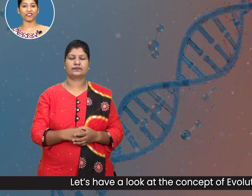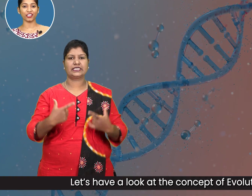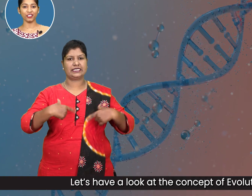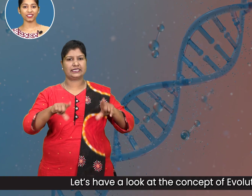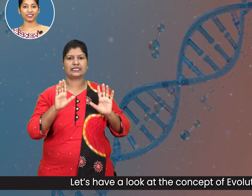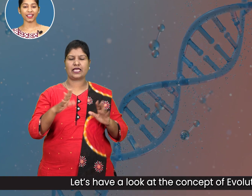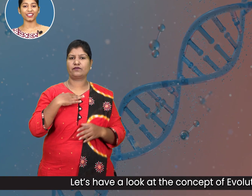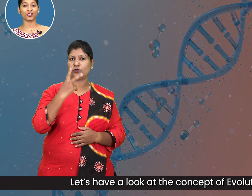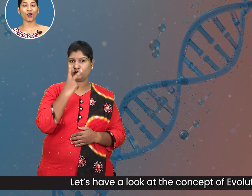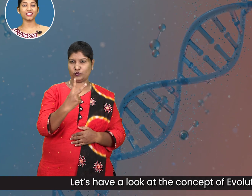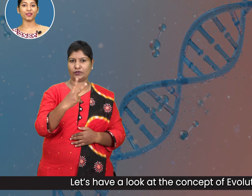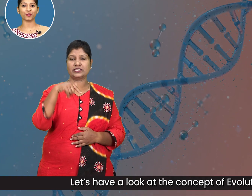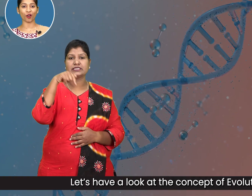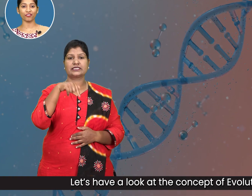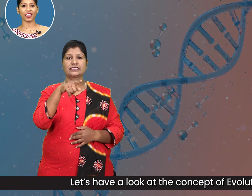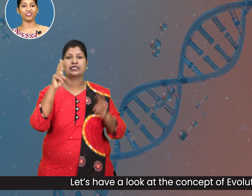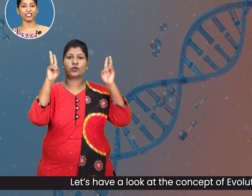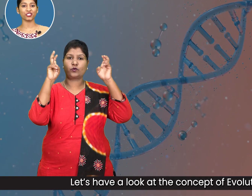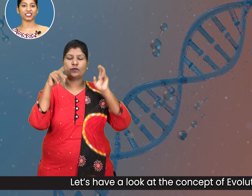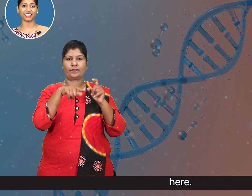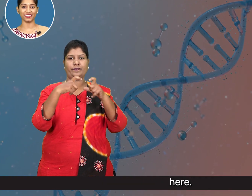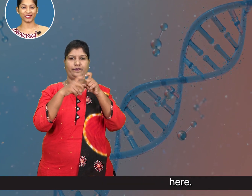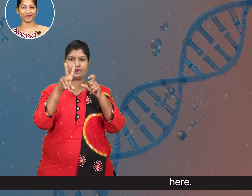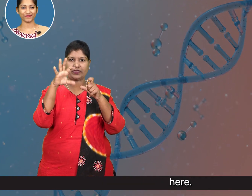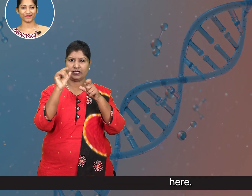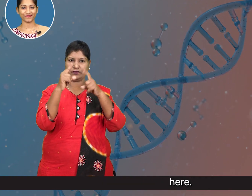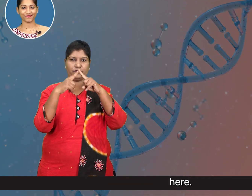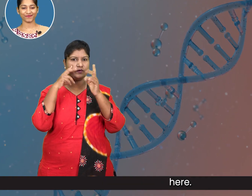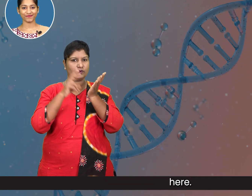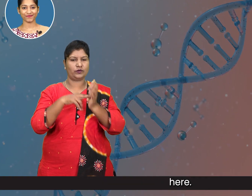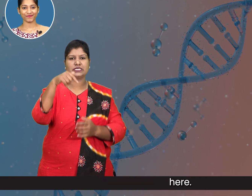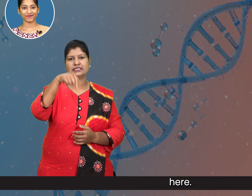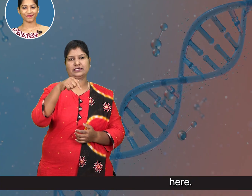Let's have a look at the concept of evolution here.